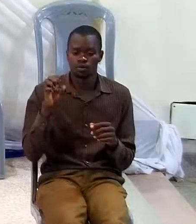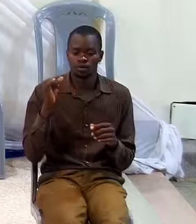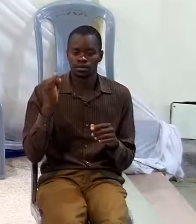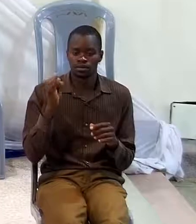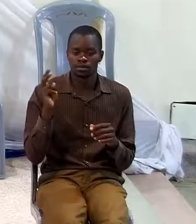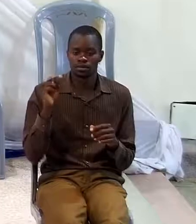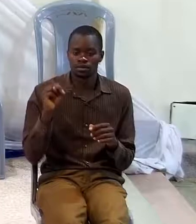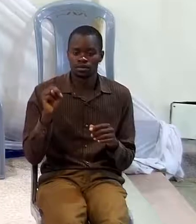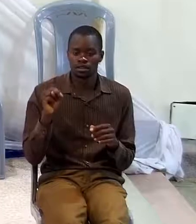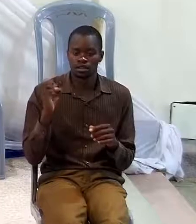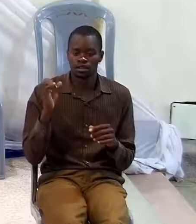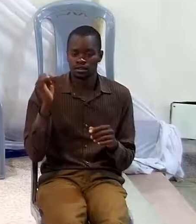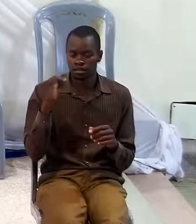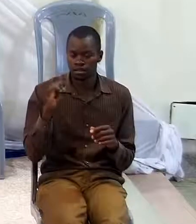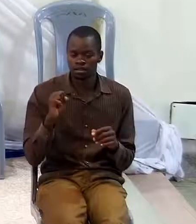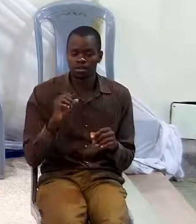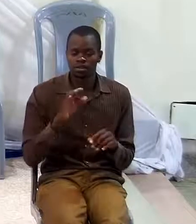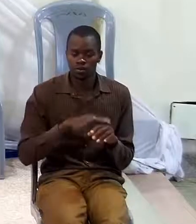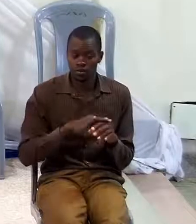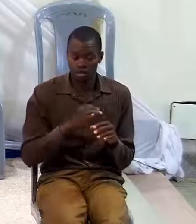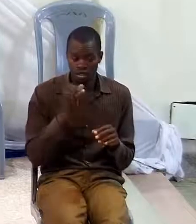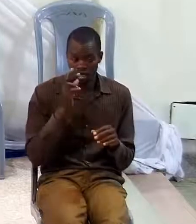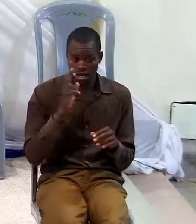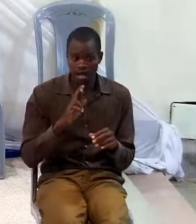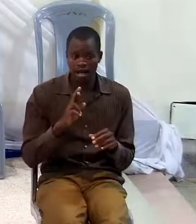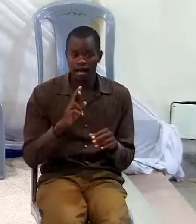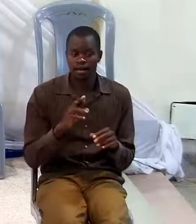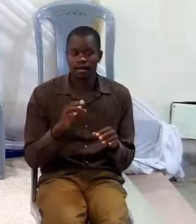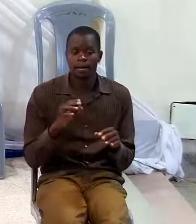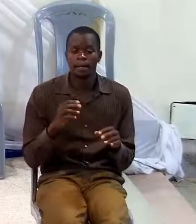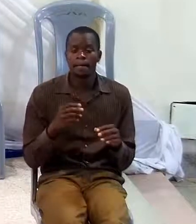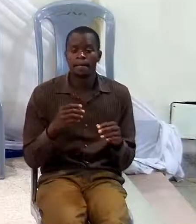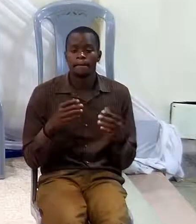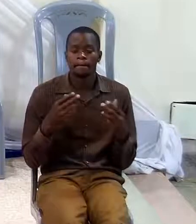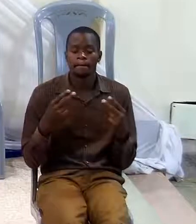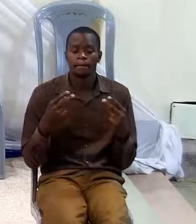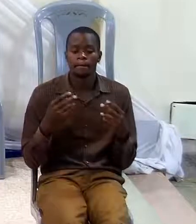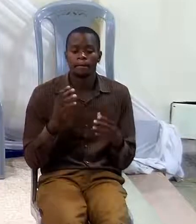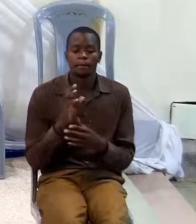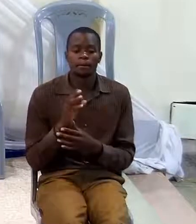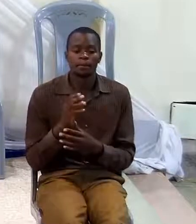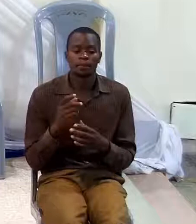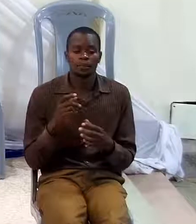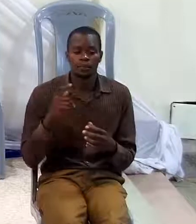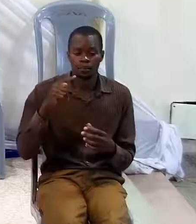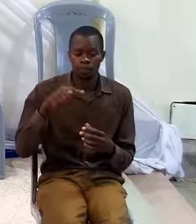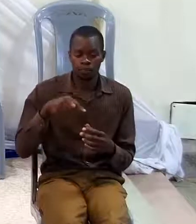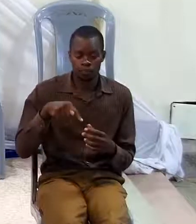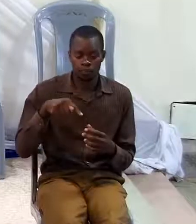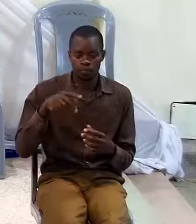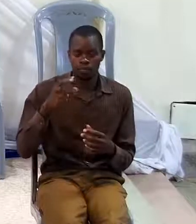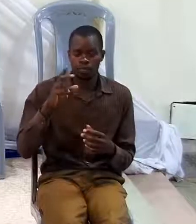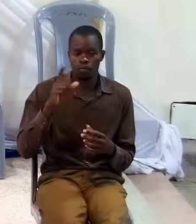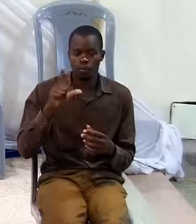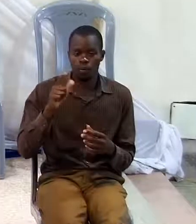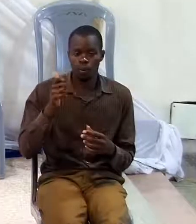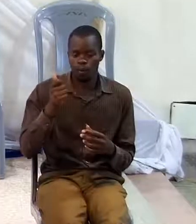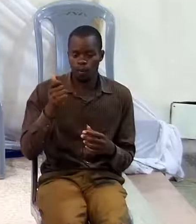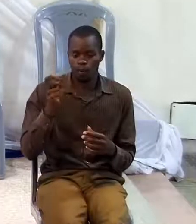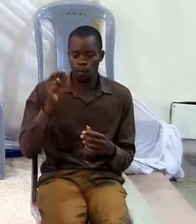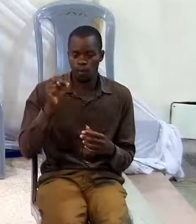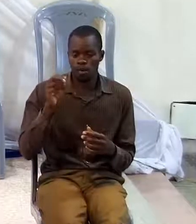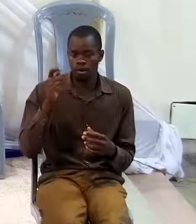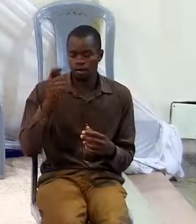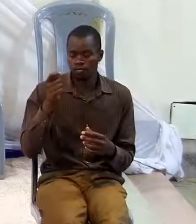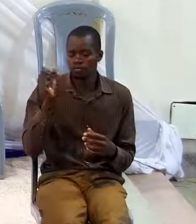Plant-based proteins, but I'm not saying that should you eat animal-based proteins, eat